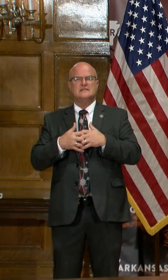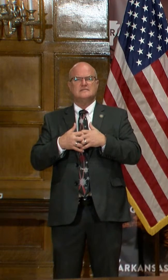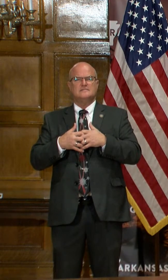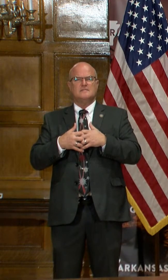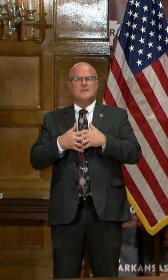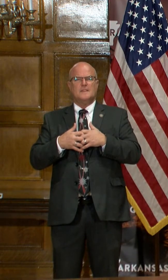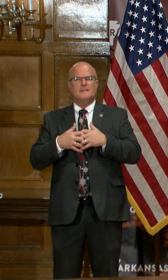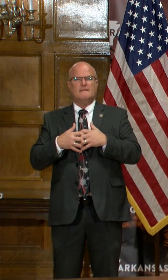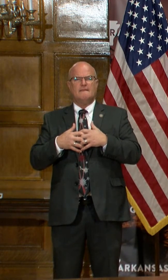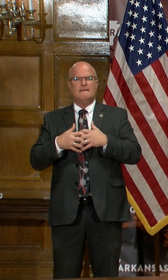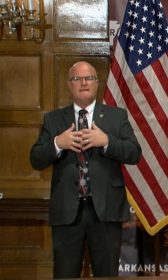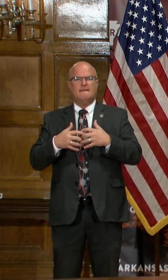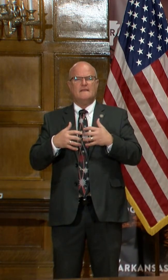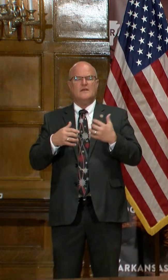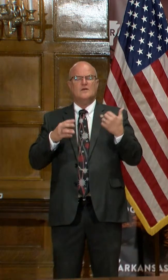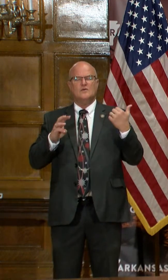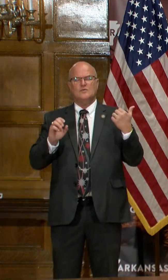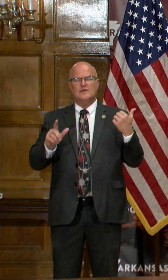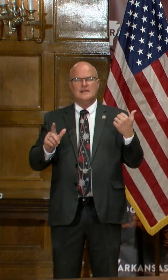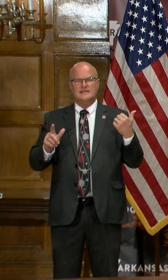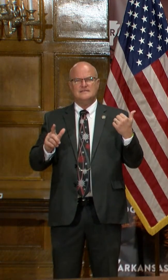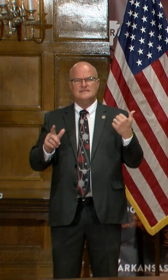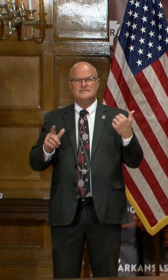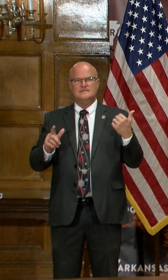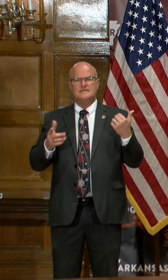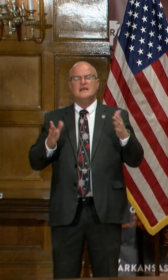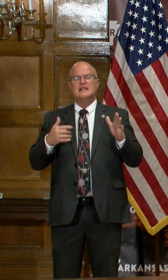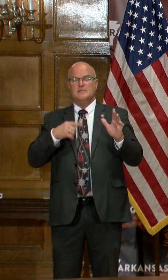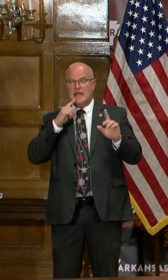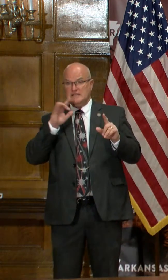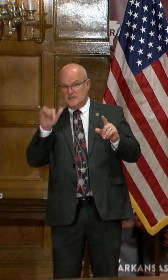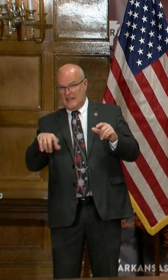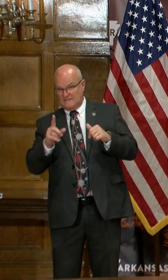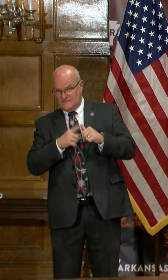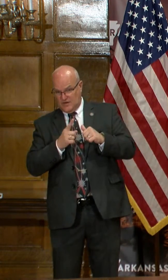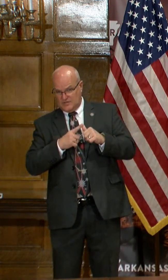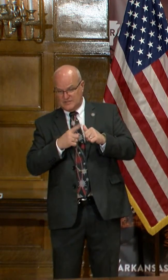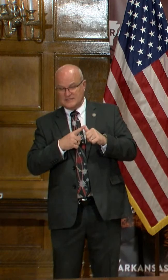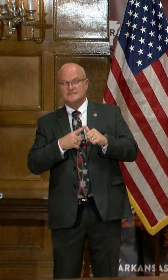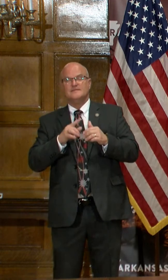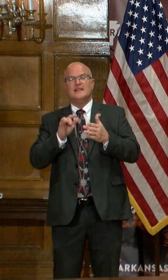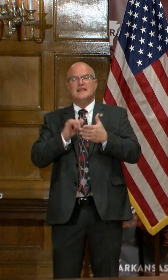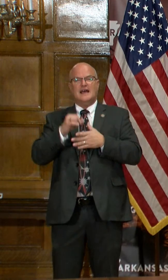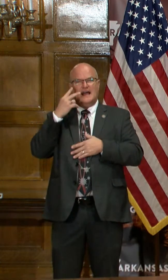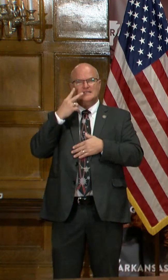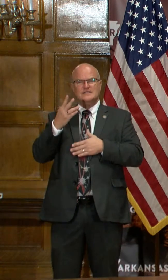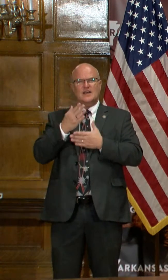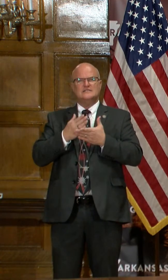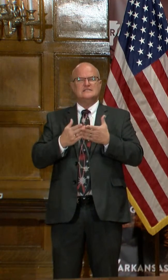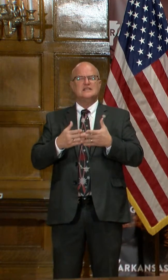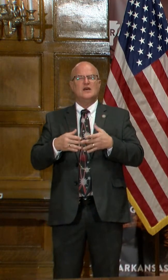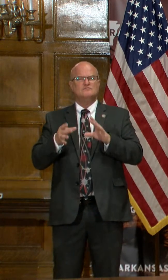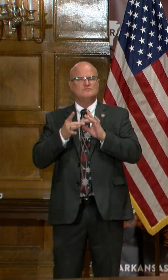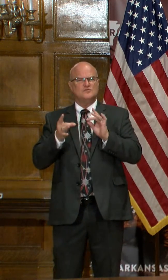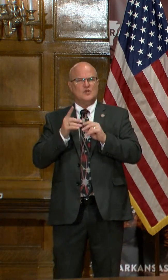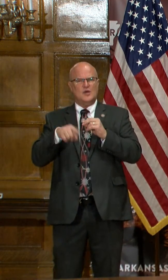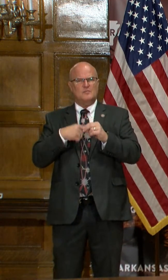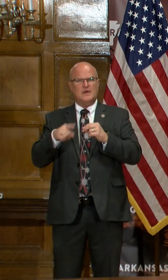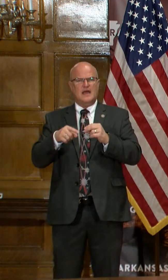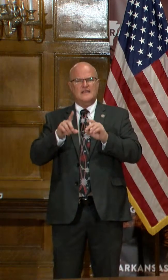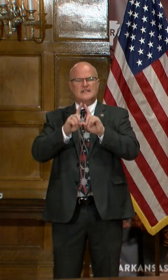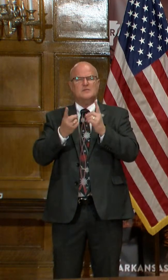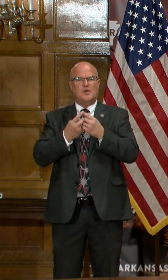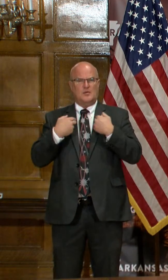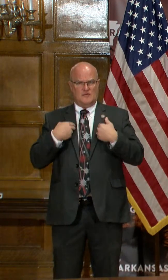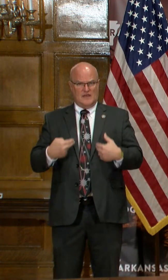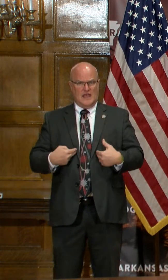by the state. Well, let me answer that first, that I saw some critical story about the